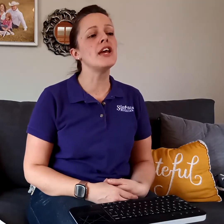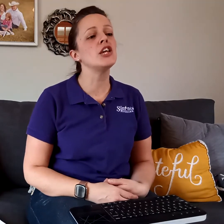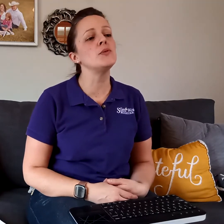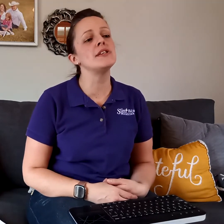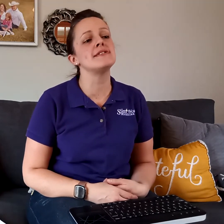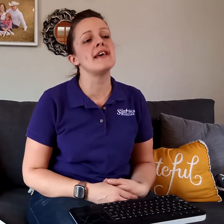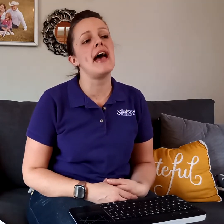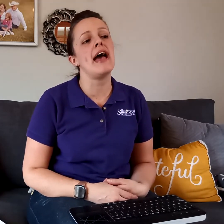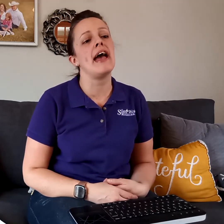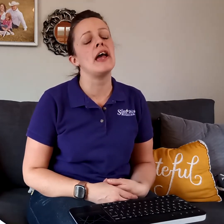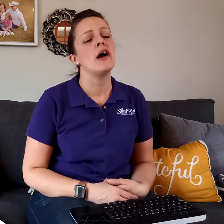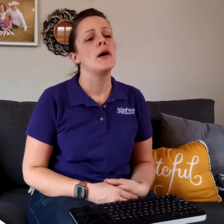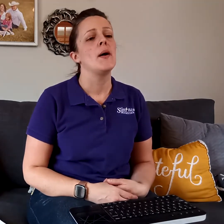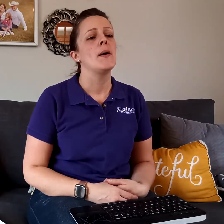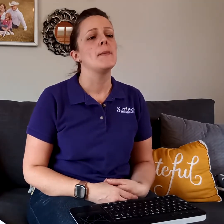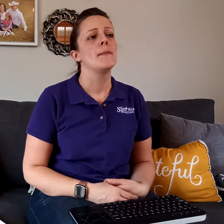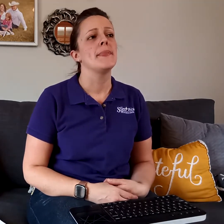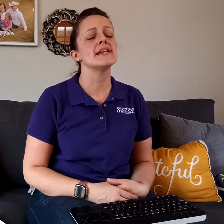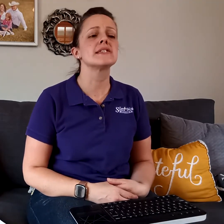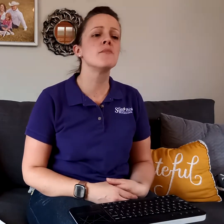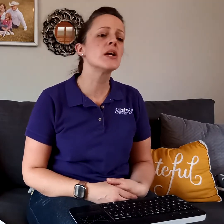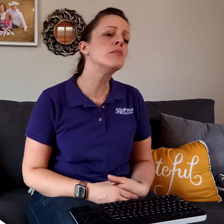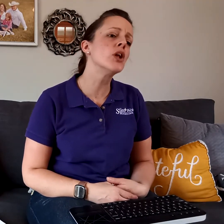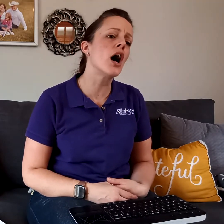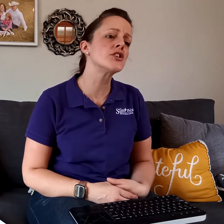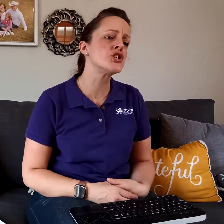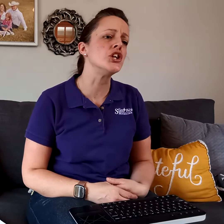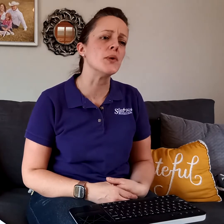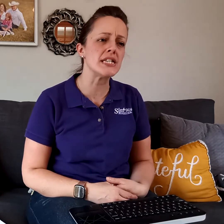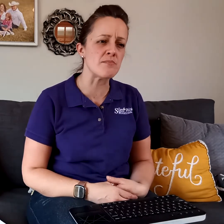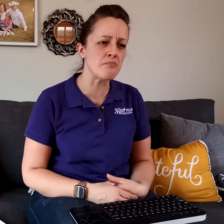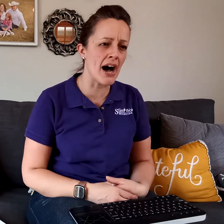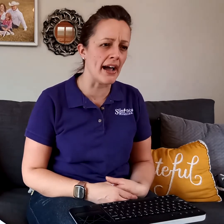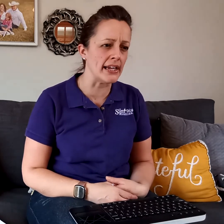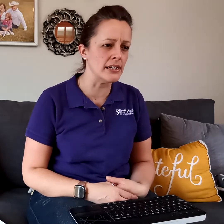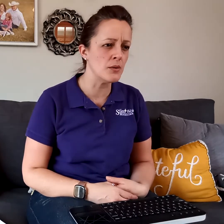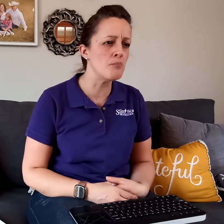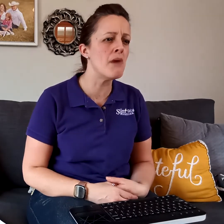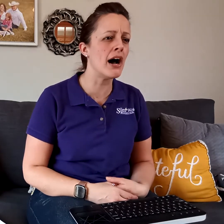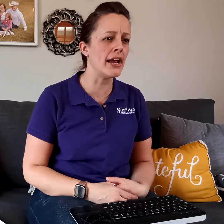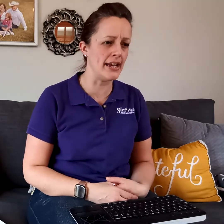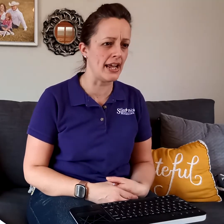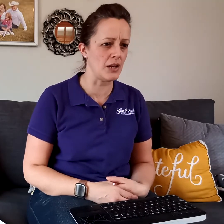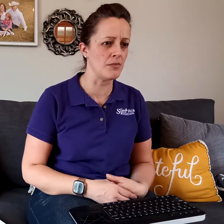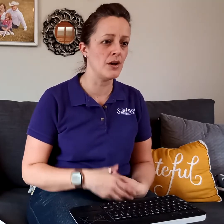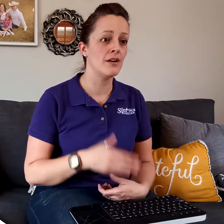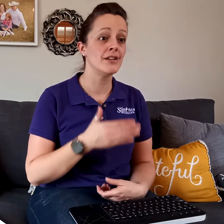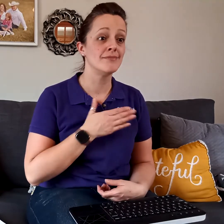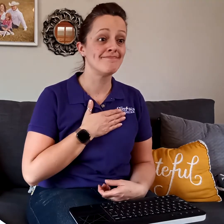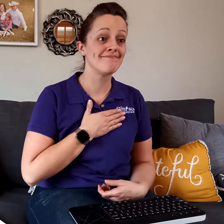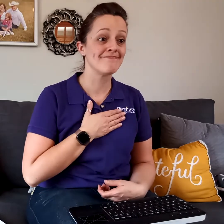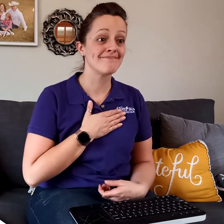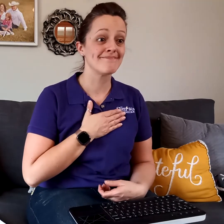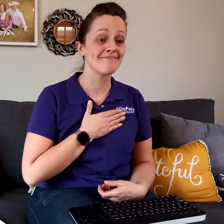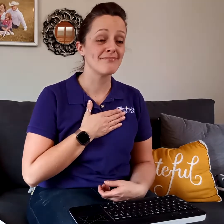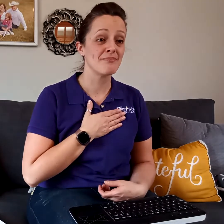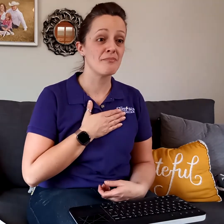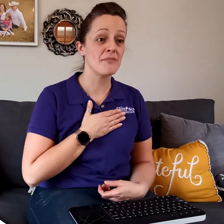you would say that something belongs to you? It's mine. My name. It's